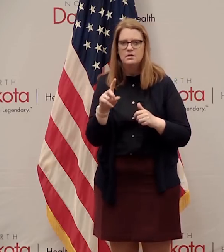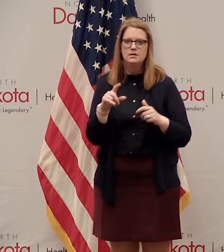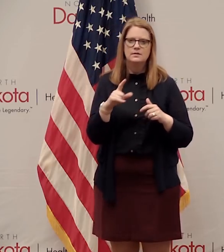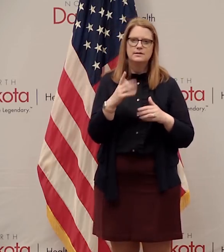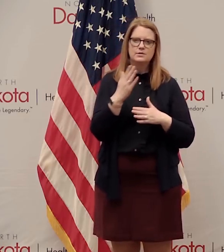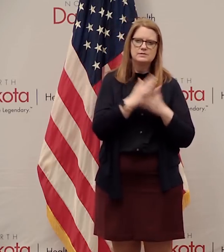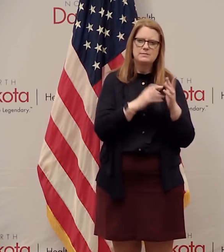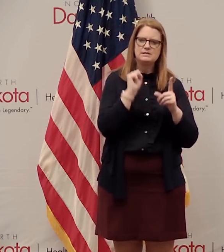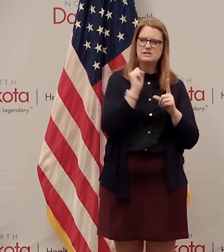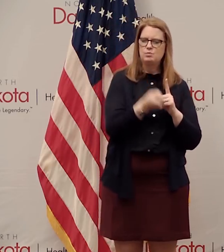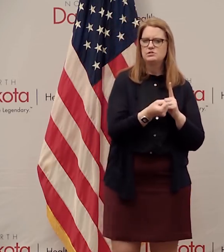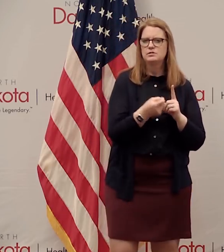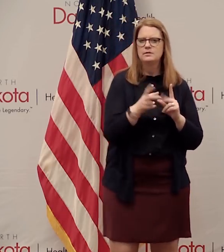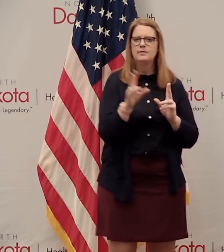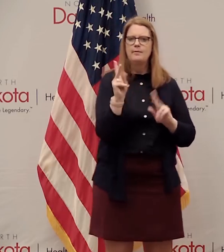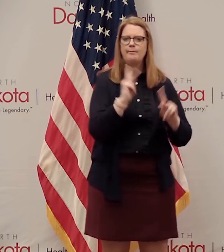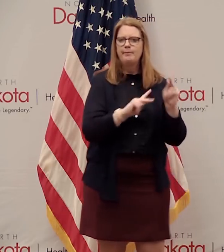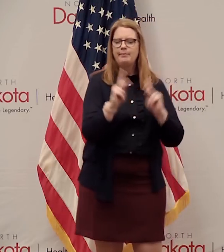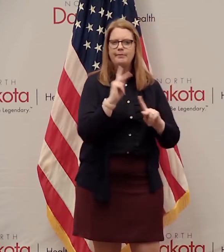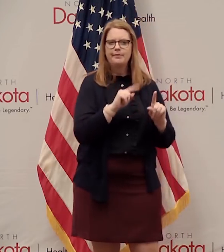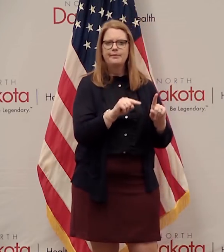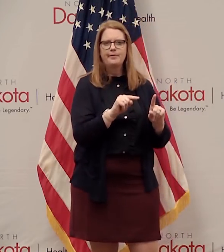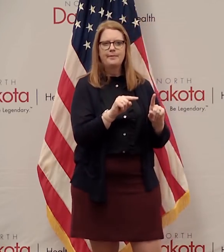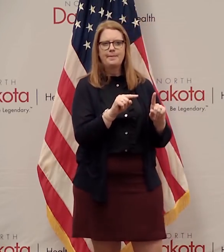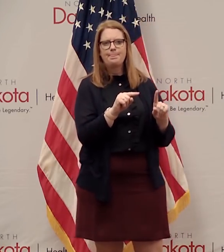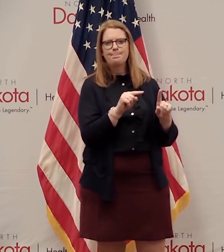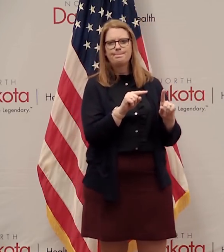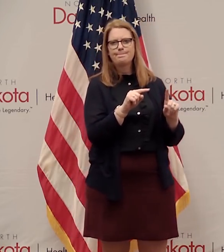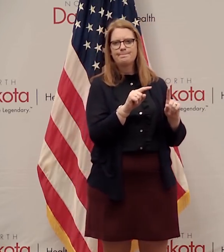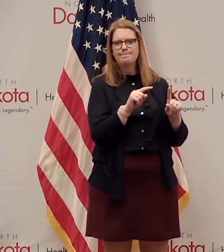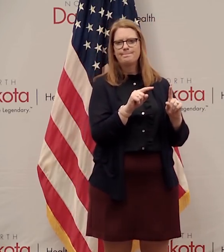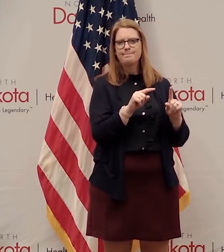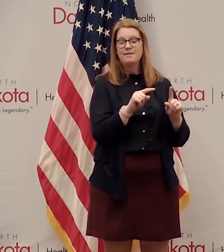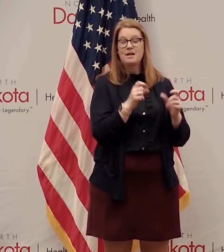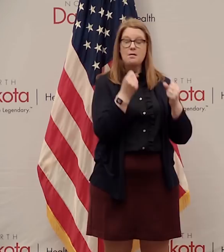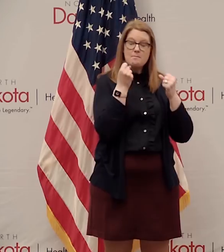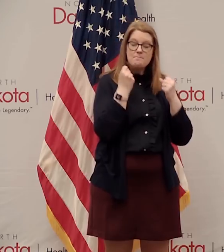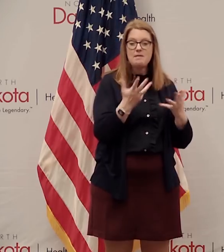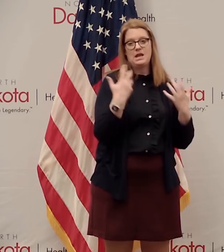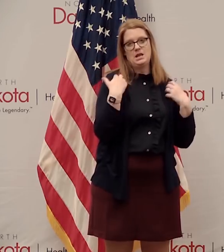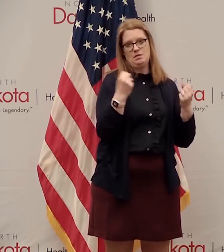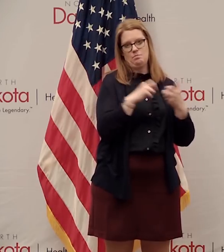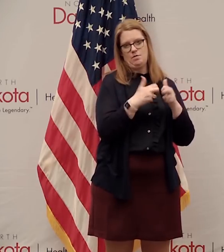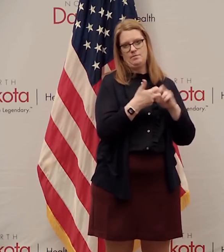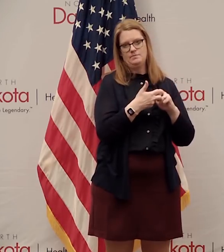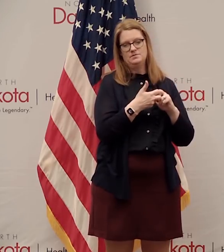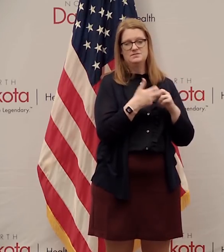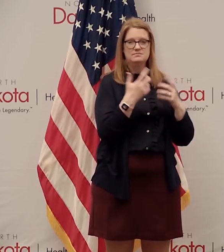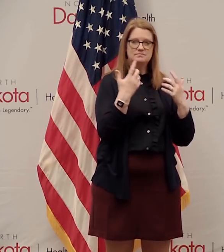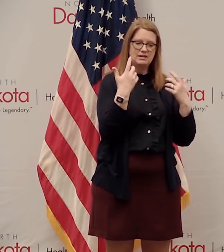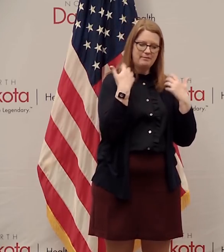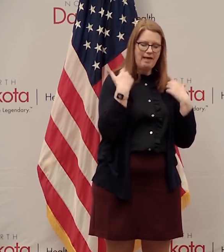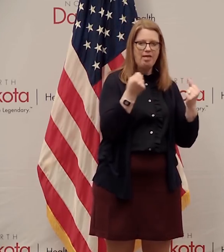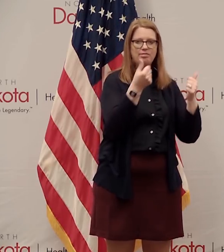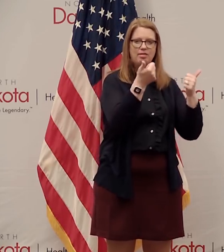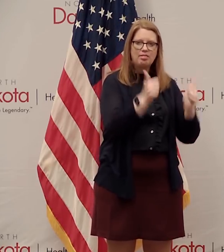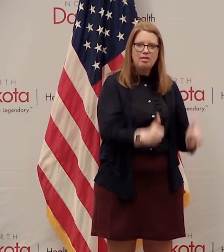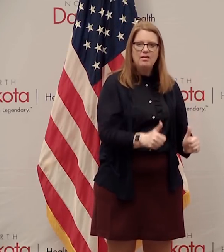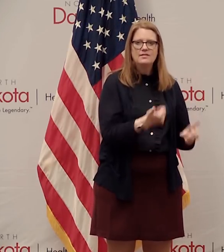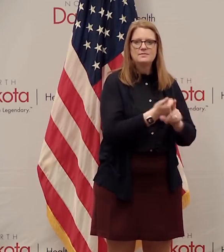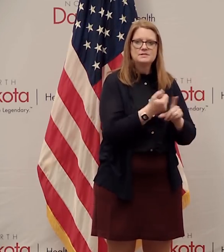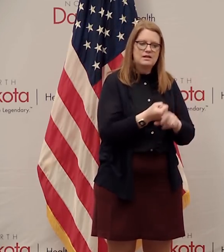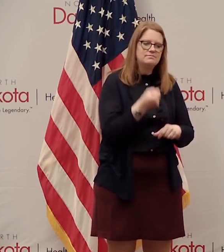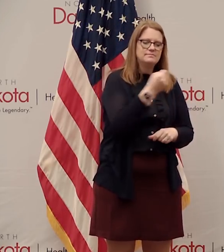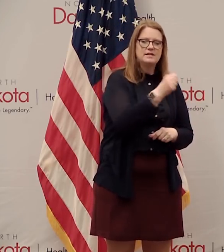had some cases already where people have got multiple underlying health conditions who are already in hospice, who then they've